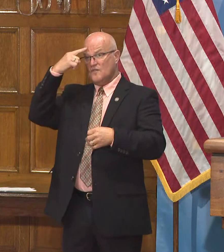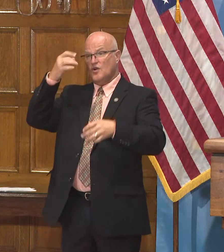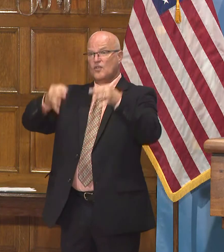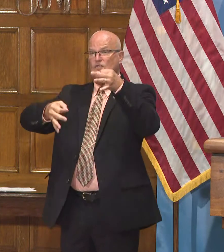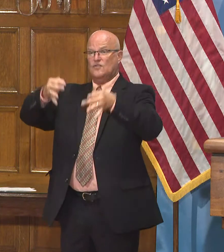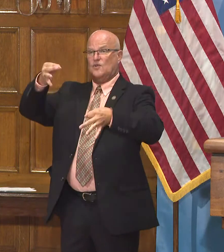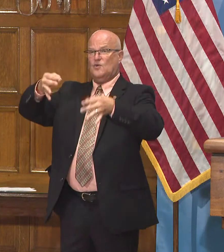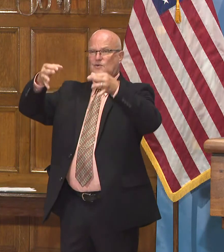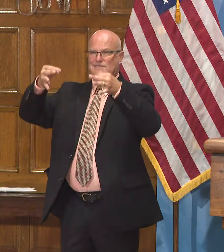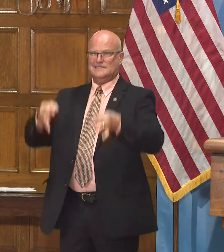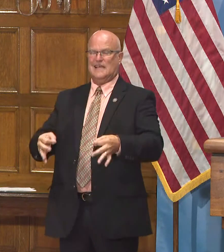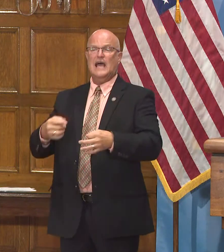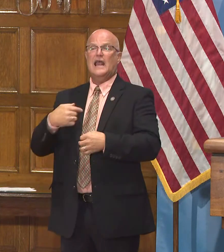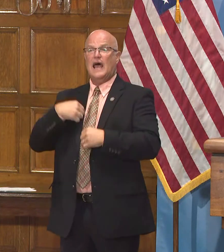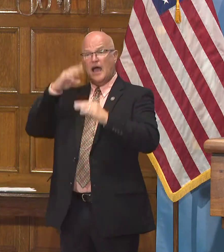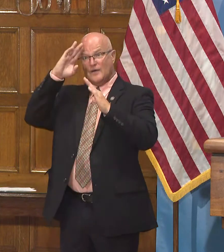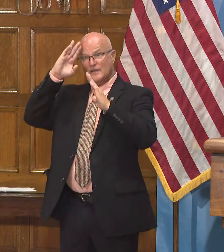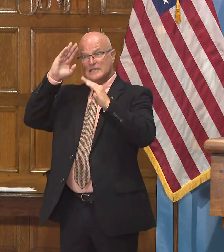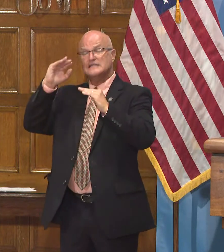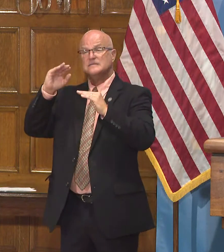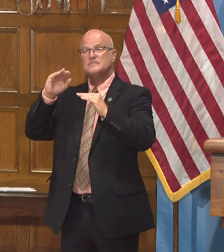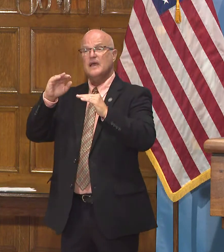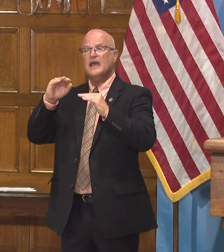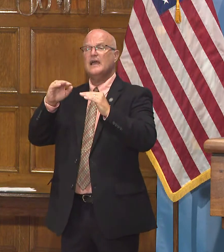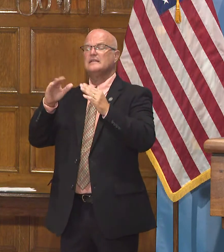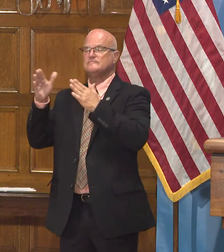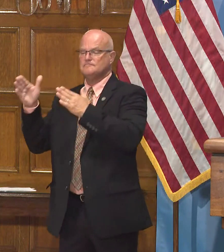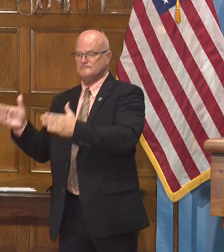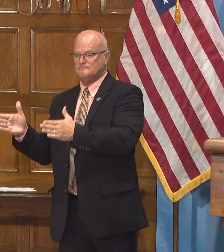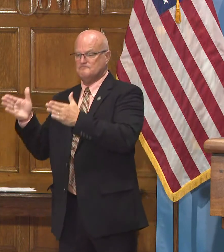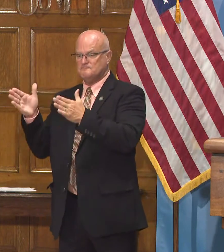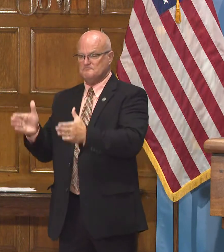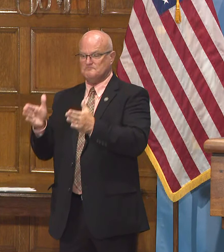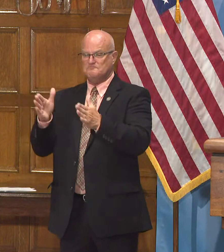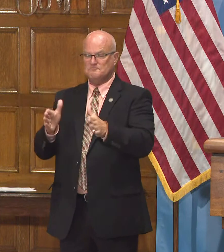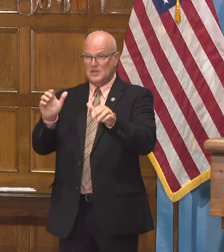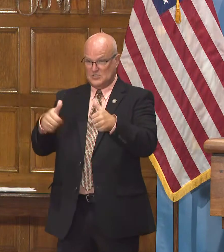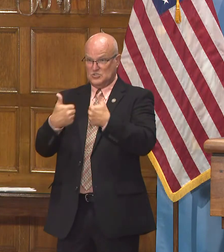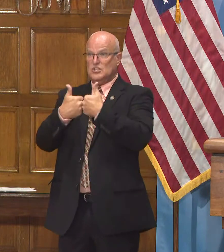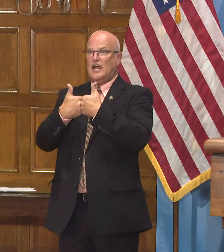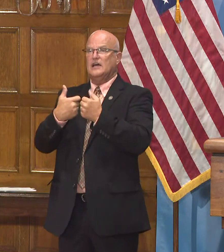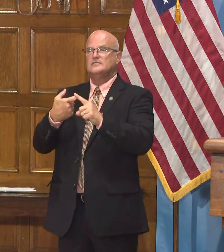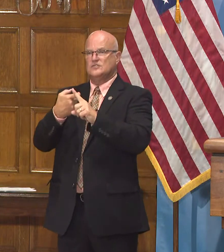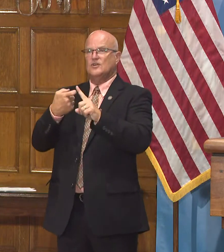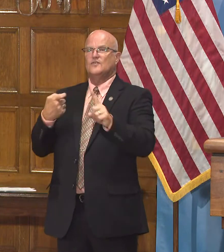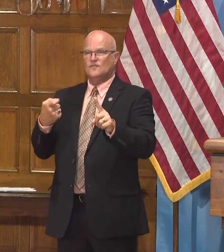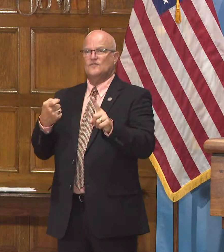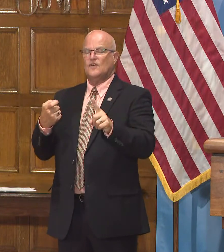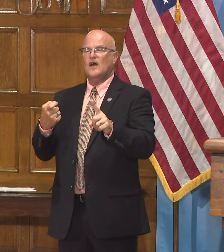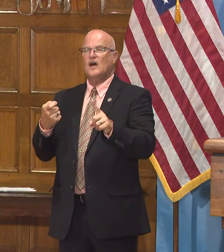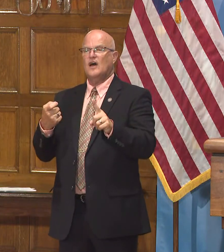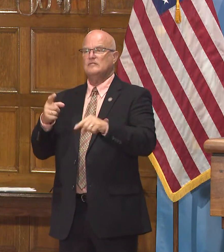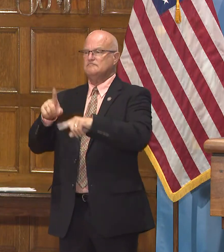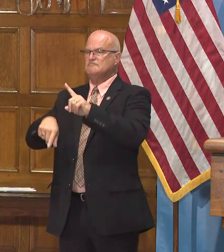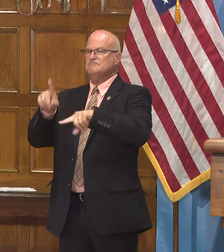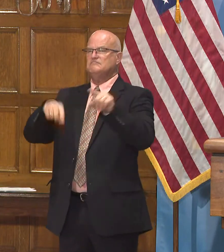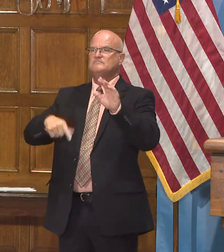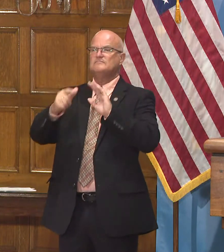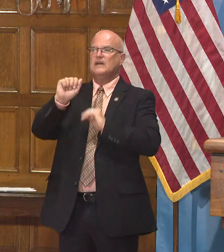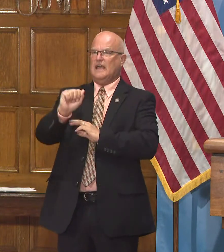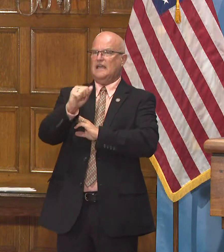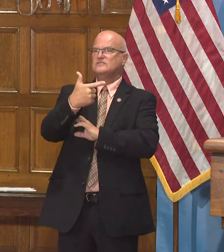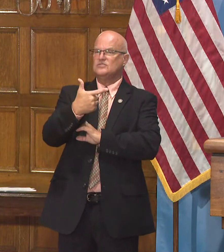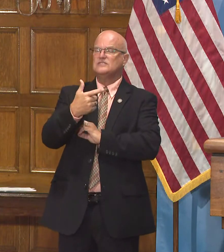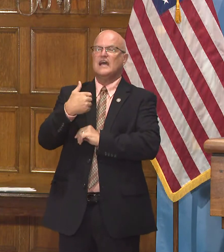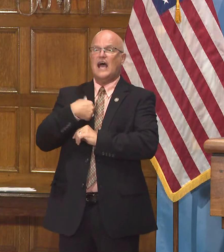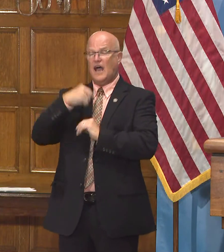to make, and I would expect a very organized challenge to it from various attorney generals.